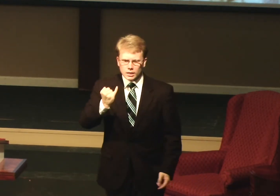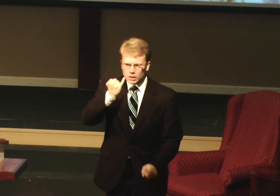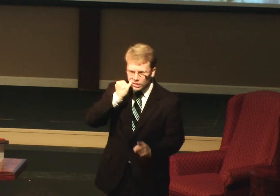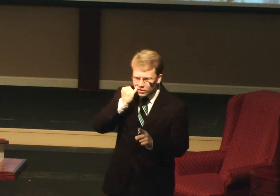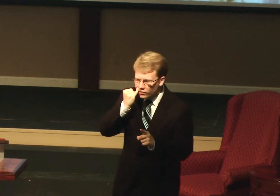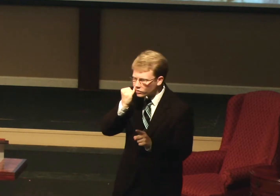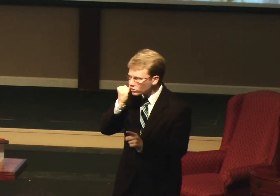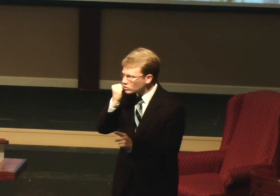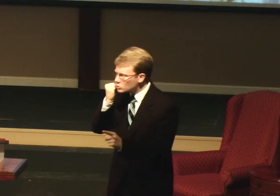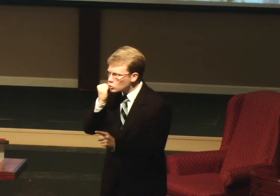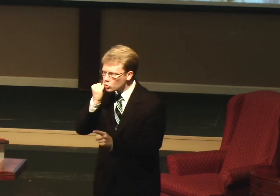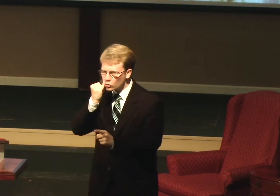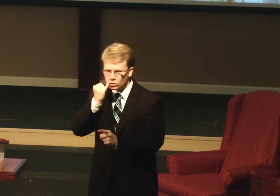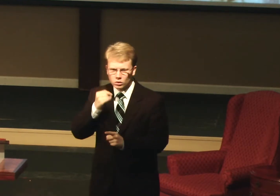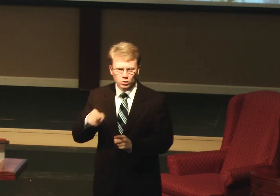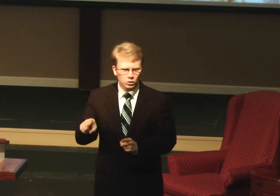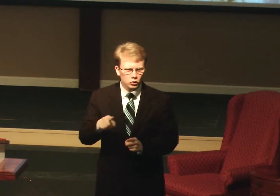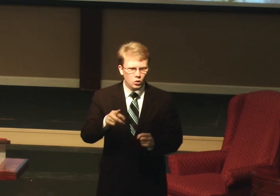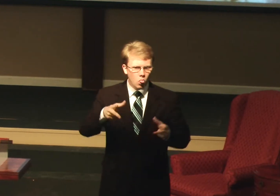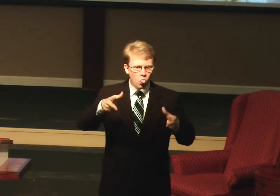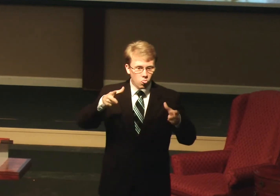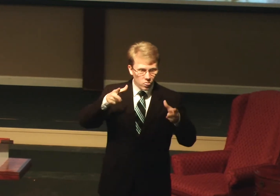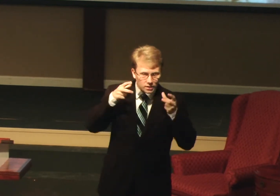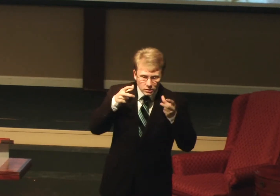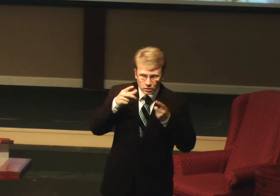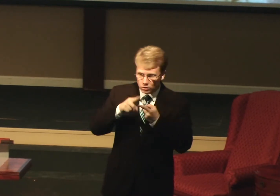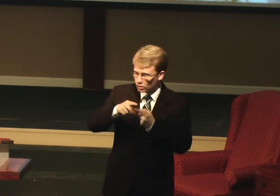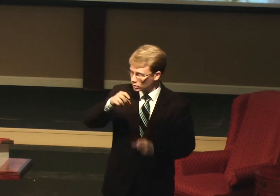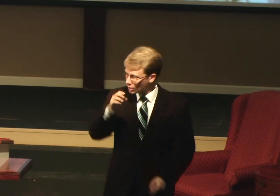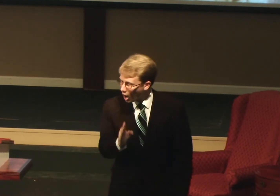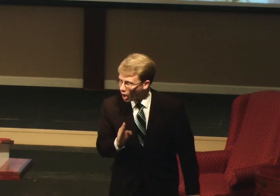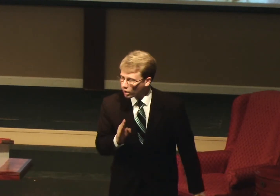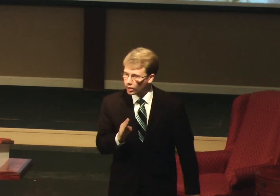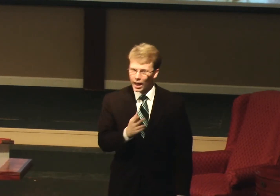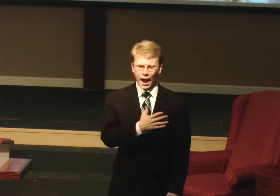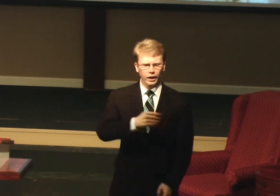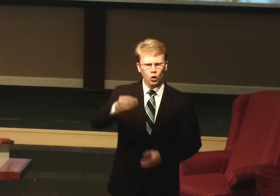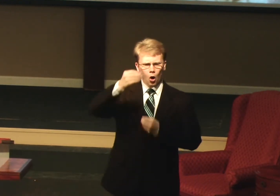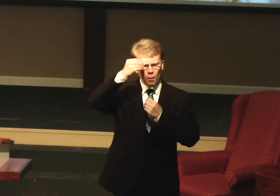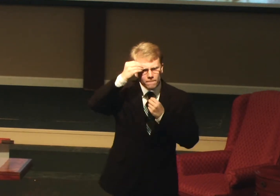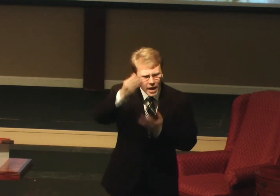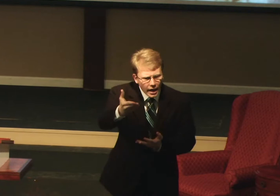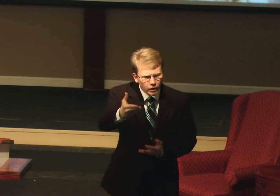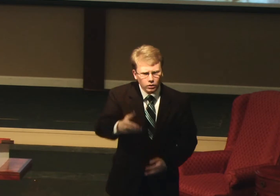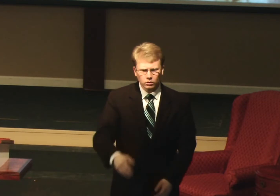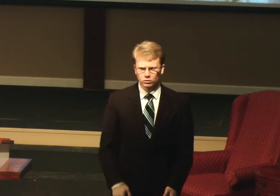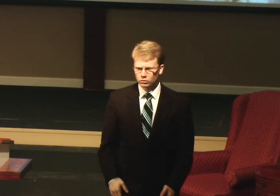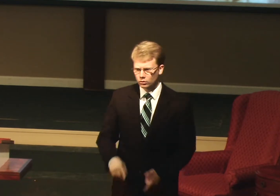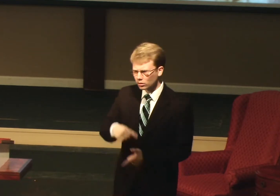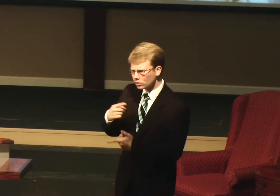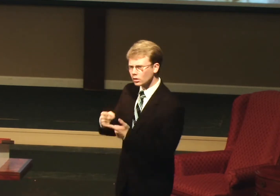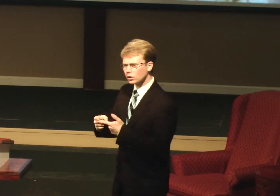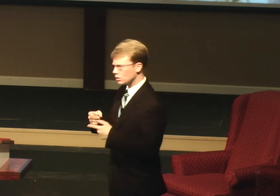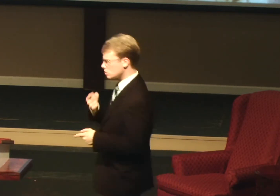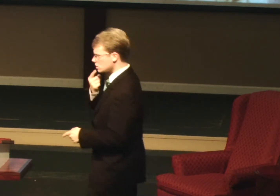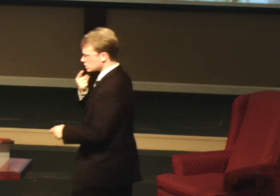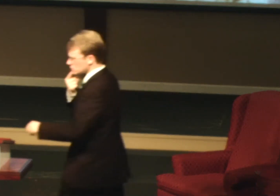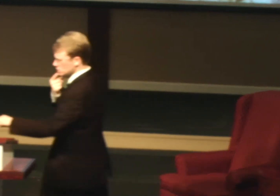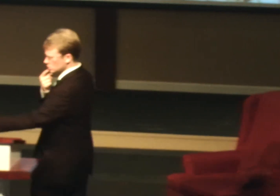hurricane. But what it's saying here, if you and I will take heed to the things of God and obey Him,